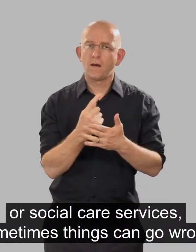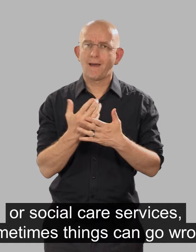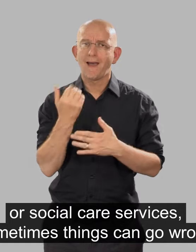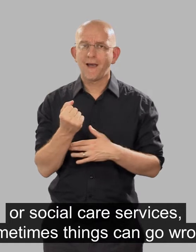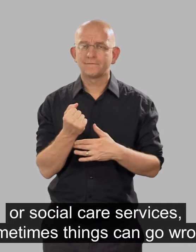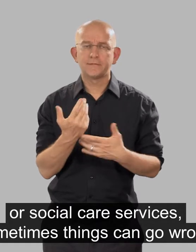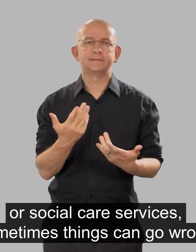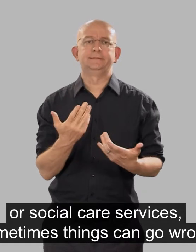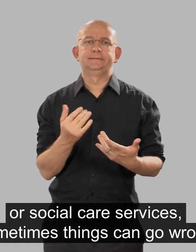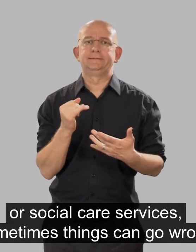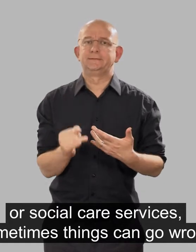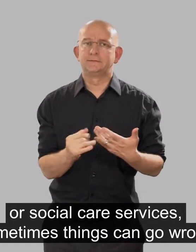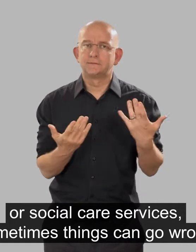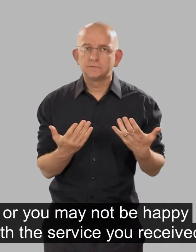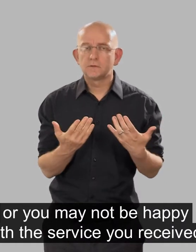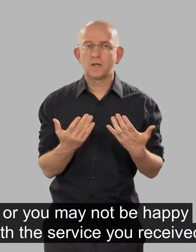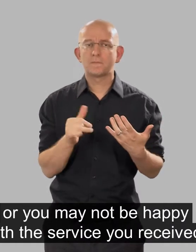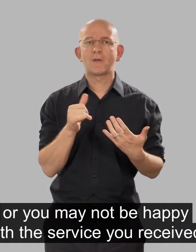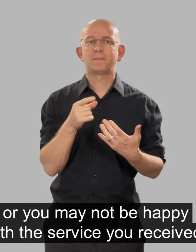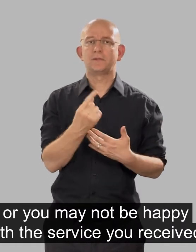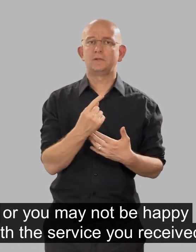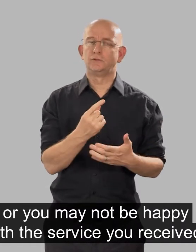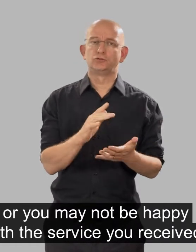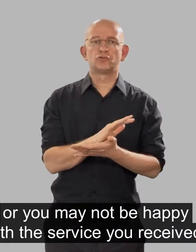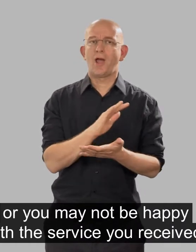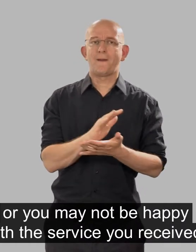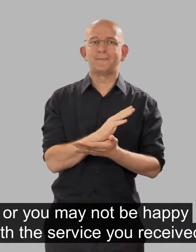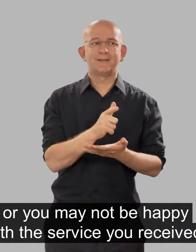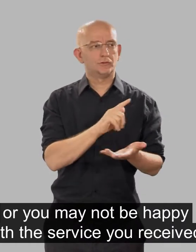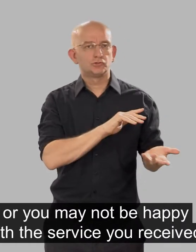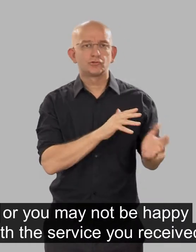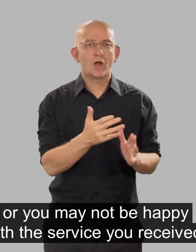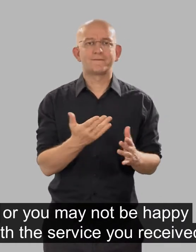or you may not be happy with the service you received.